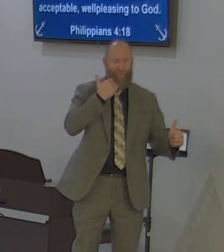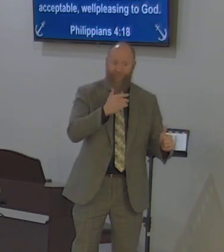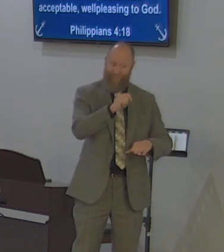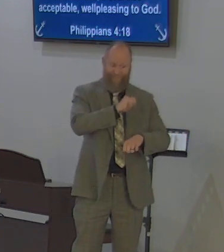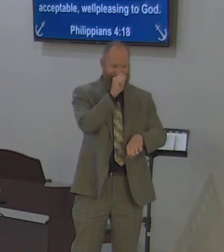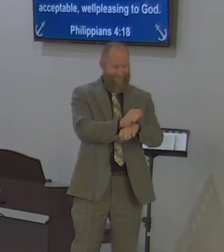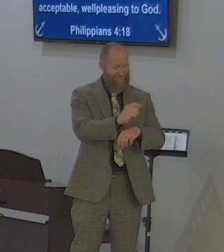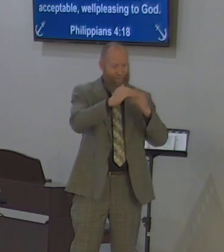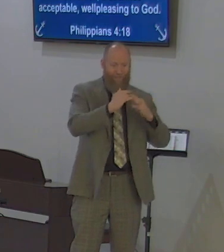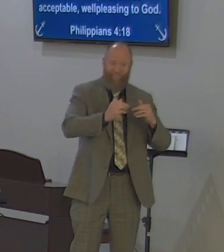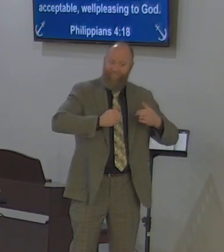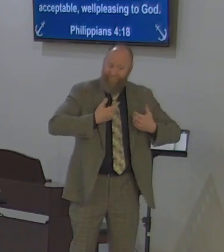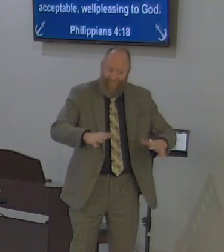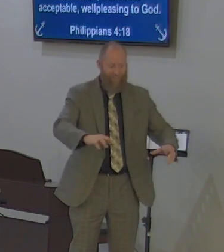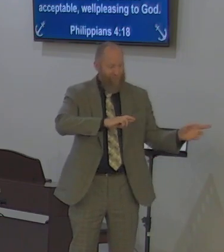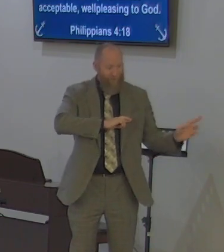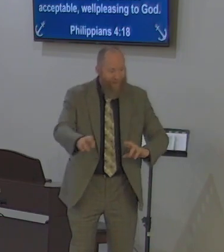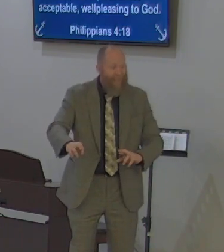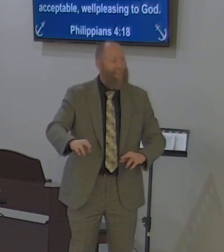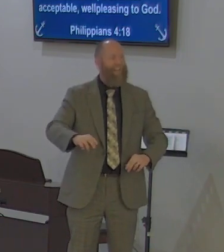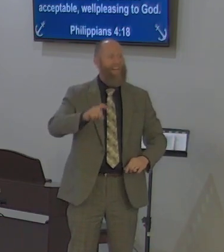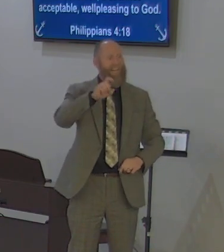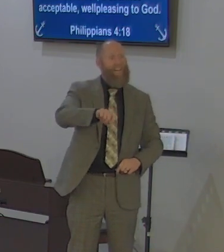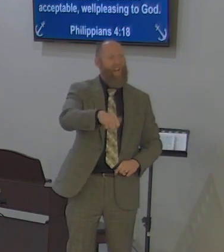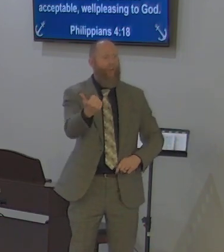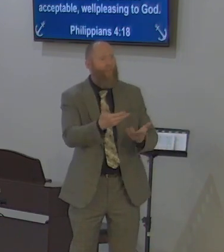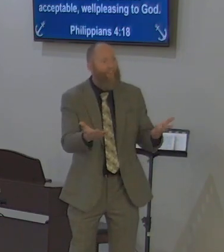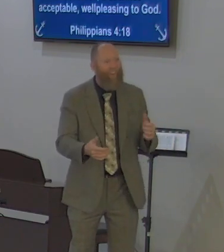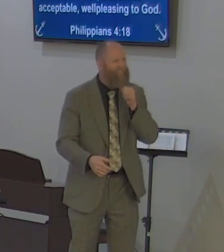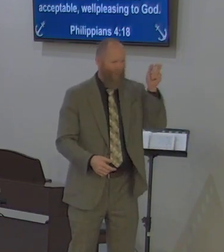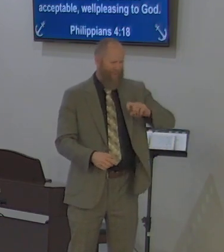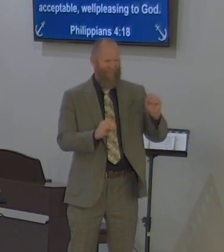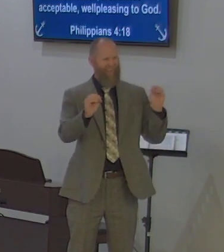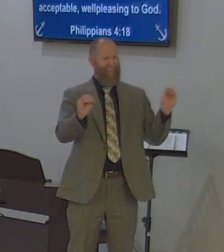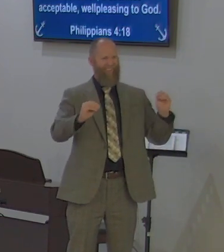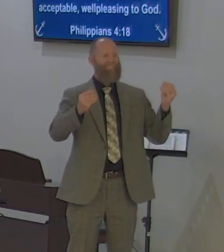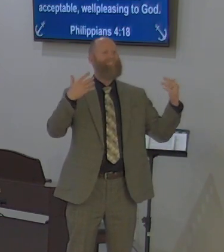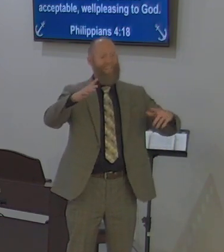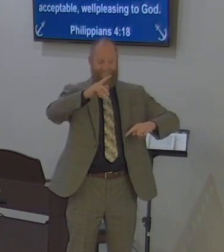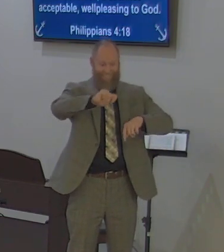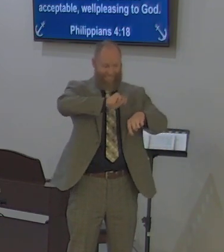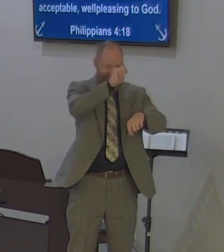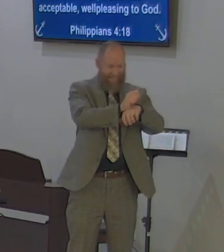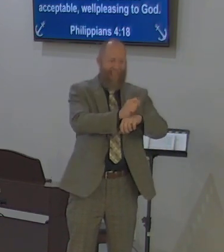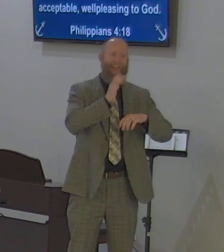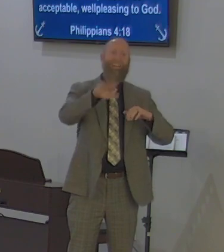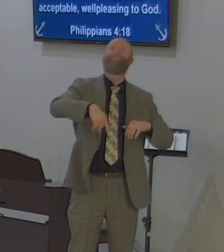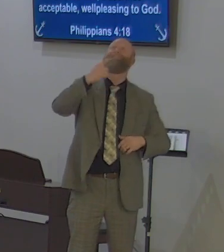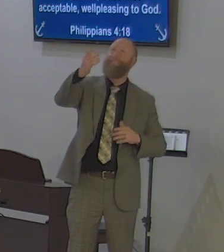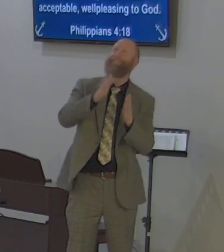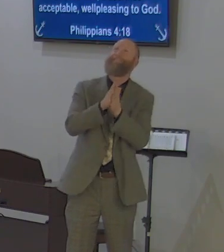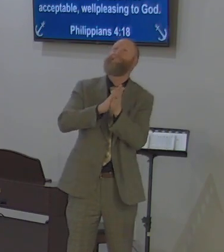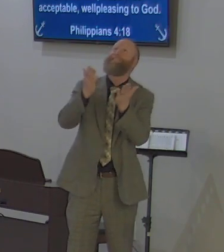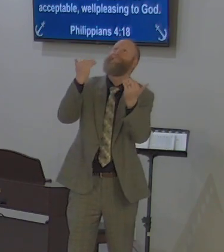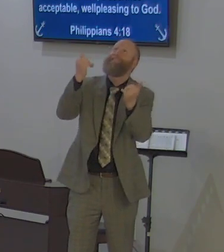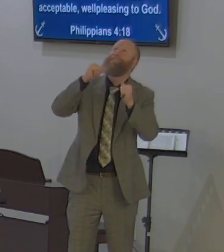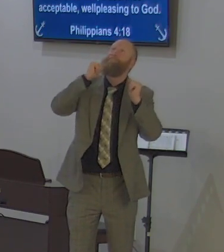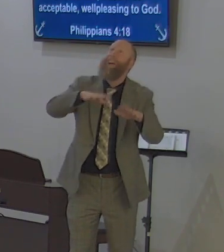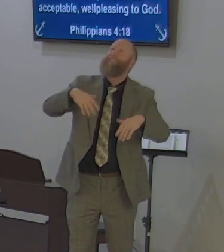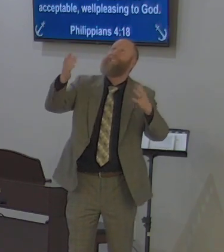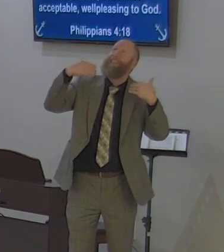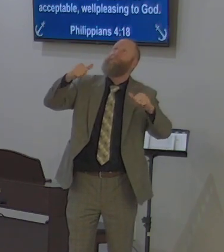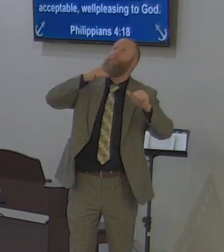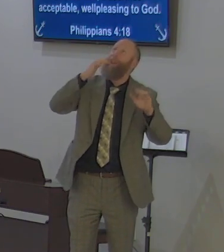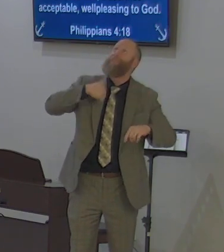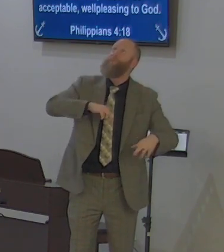there, we don't have to worry about anything else. We got the temple. God will be pleased with us. We'll know that because he'll pour out wonderful things upon us,